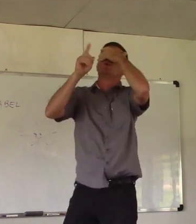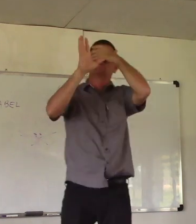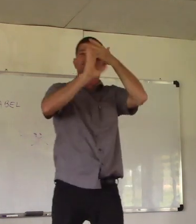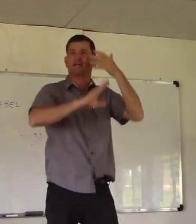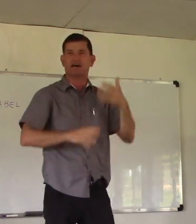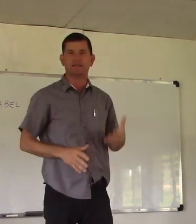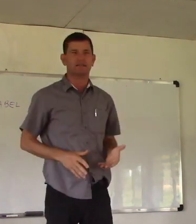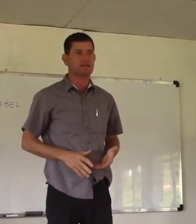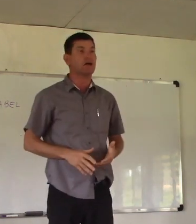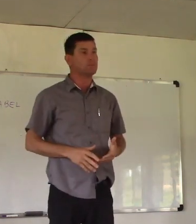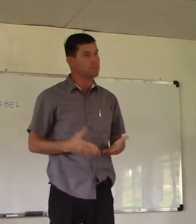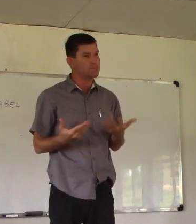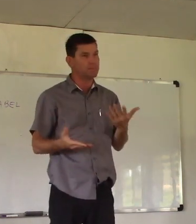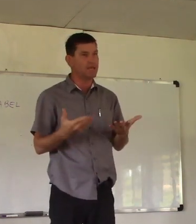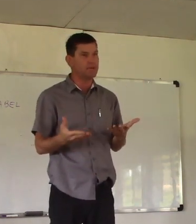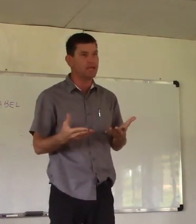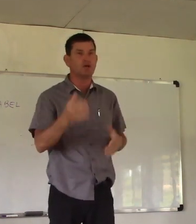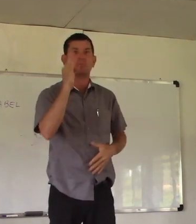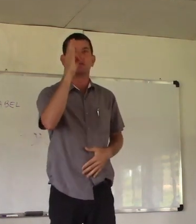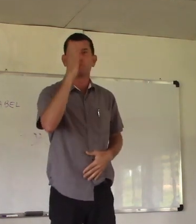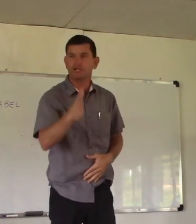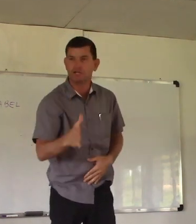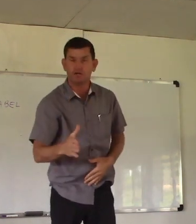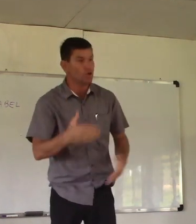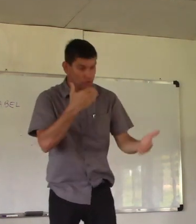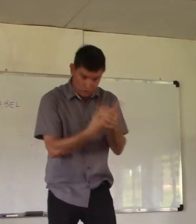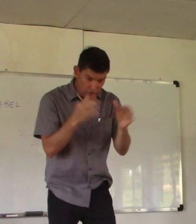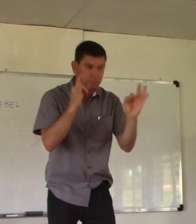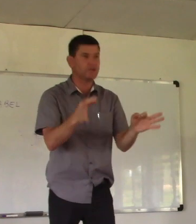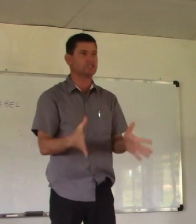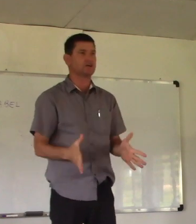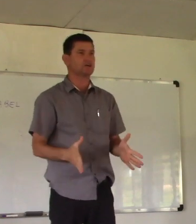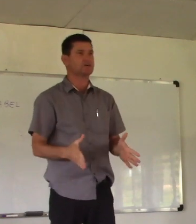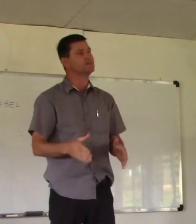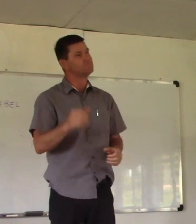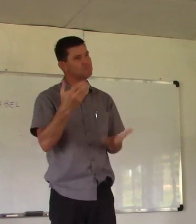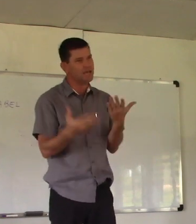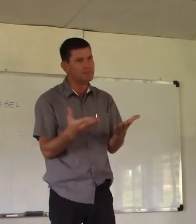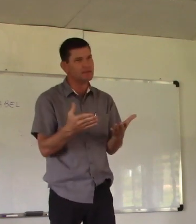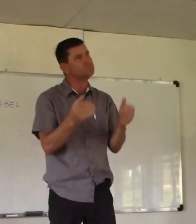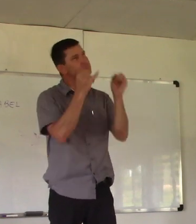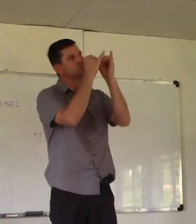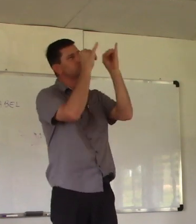Praise God. Maybe preacher, good preacher, maybe